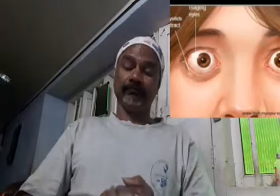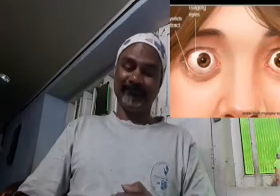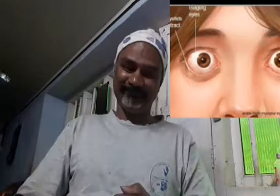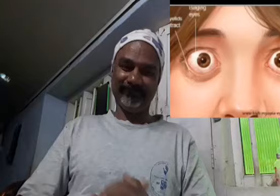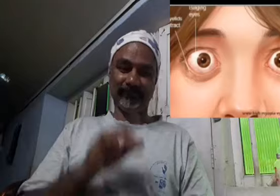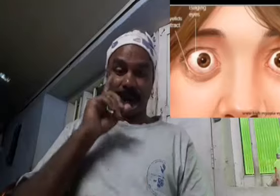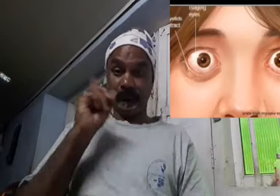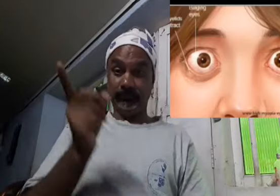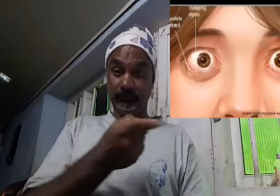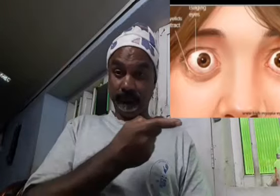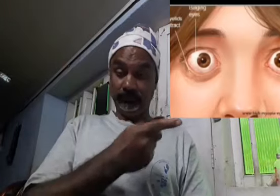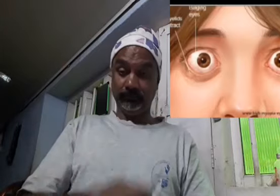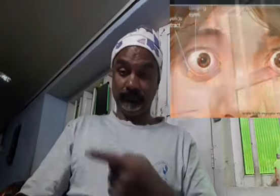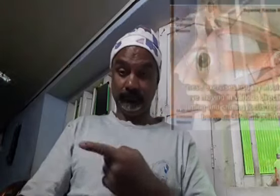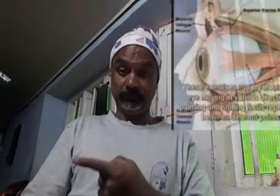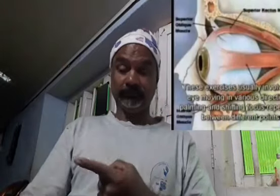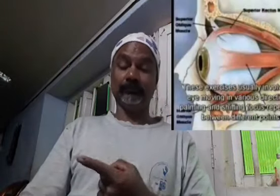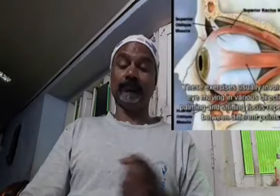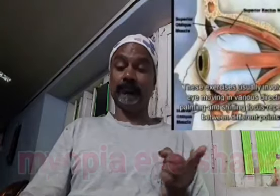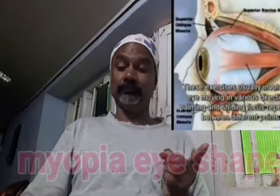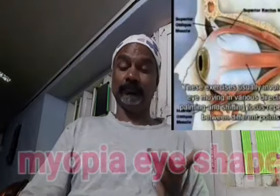you will see A friend Let ask